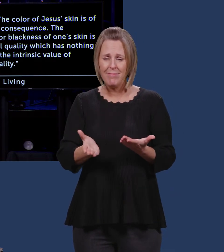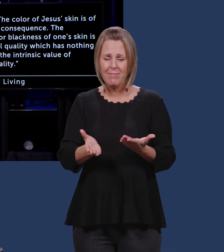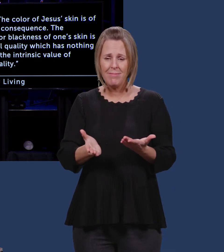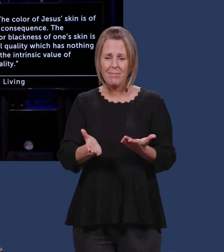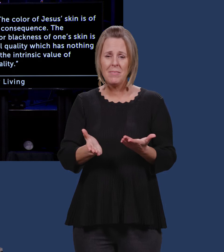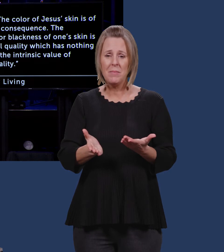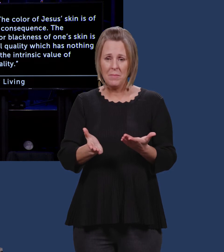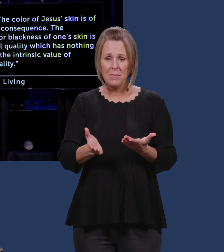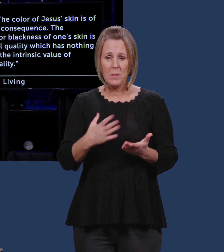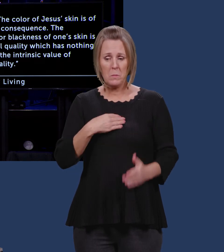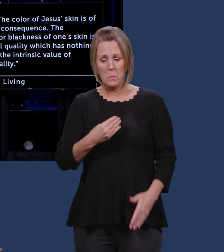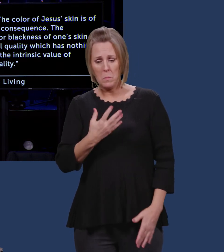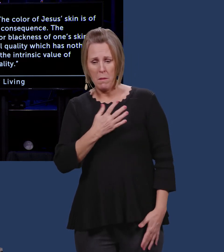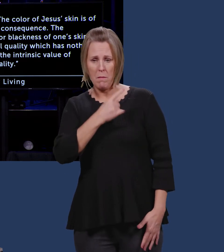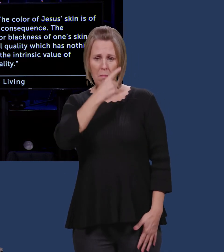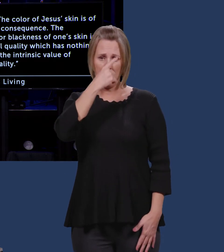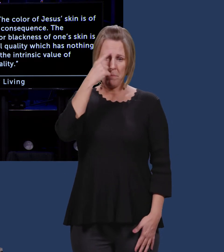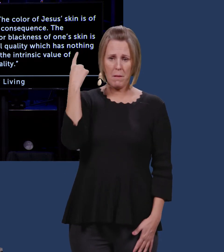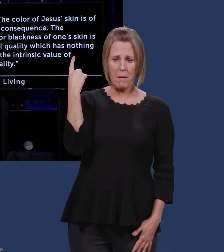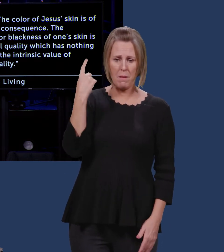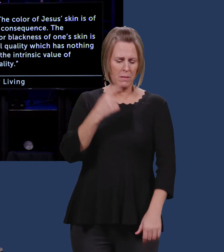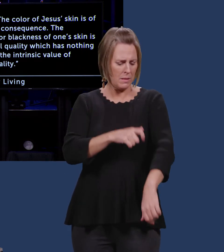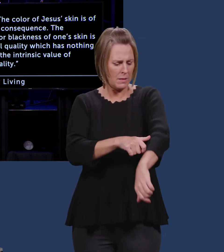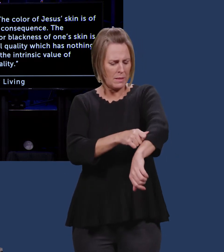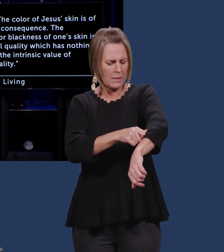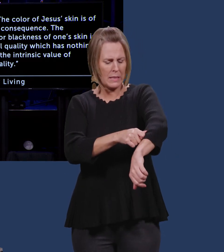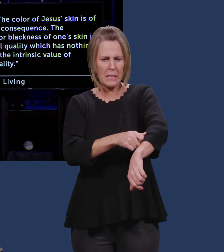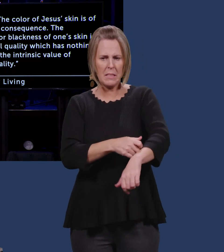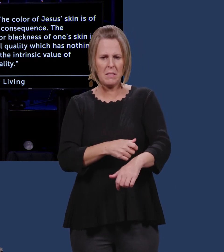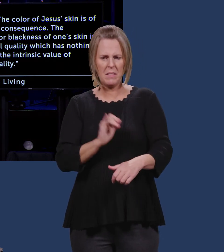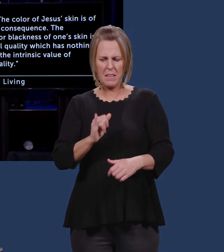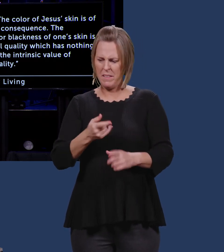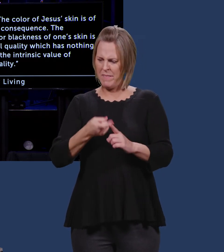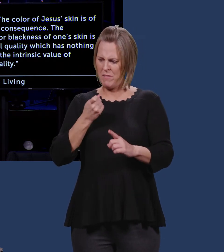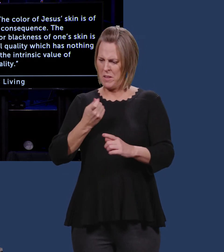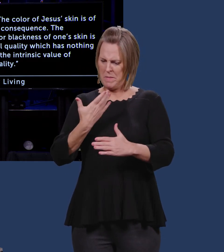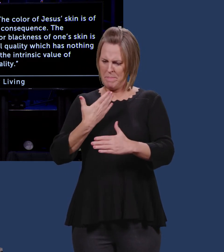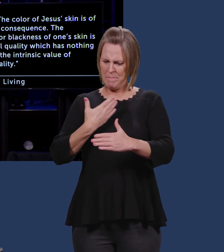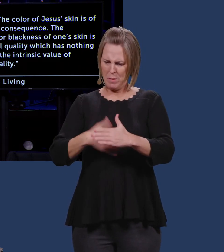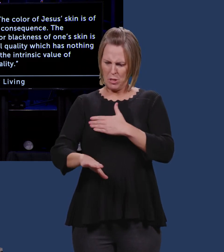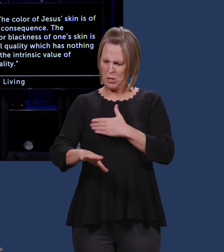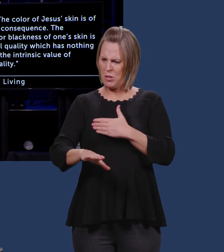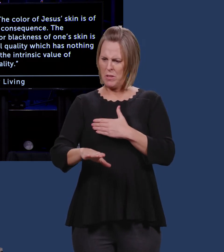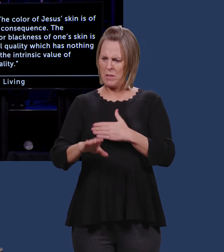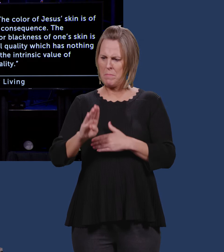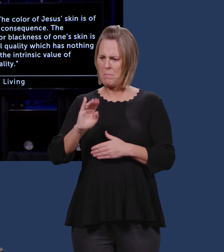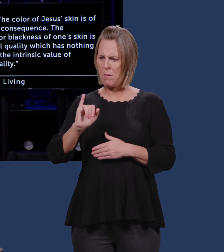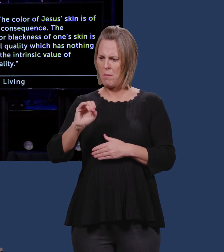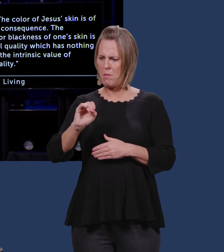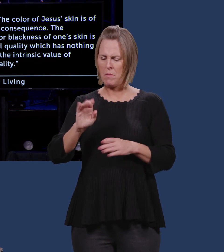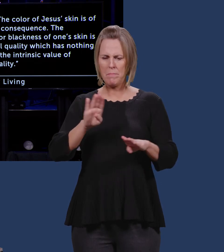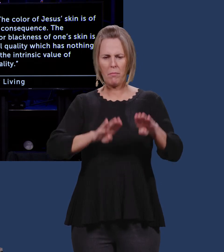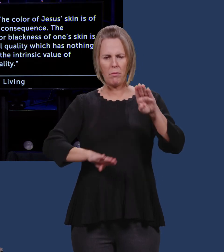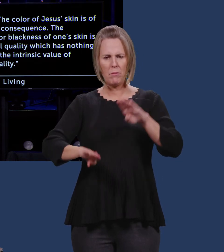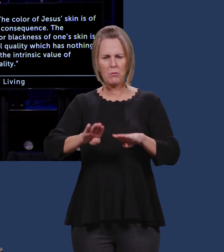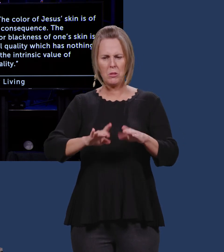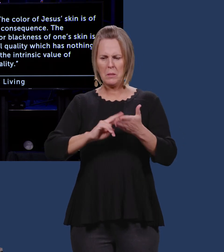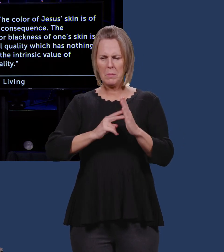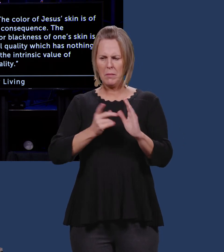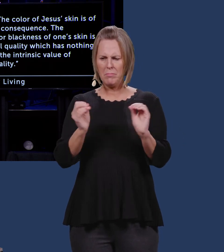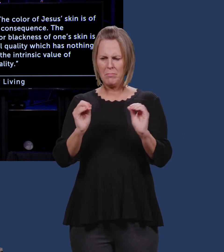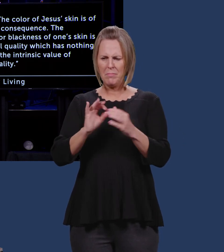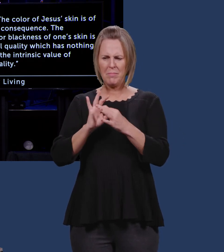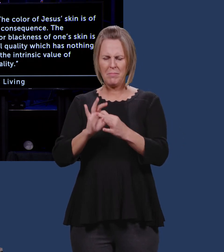consequence. The whiteness or blackness of one's skin is a biological quality which has nothing to do with the intrinsic value of the